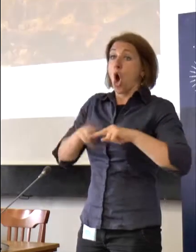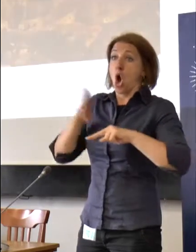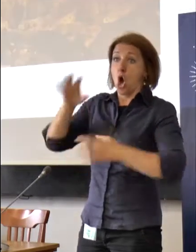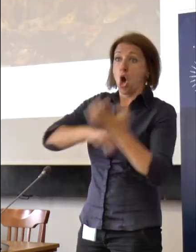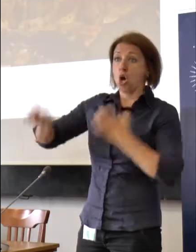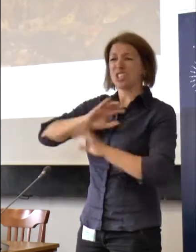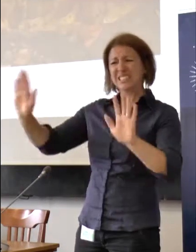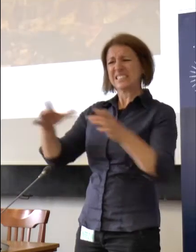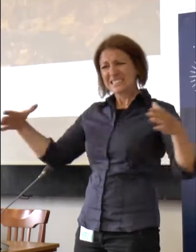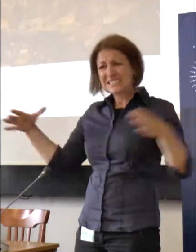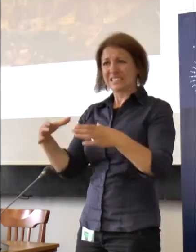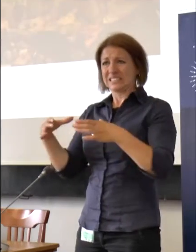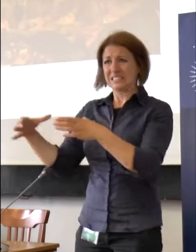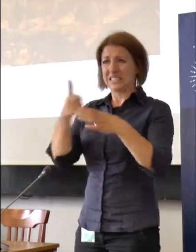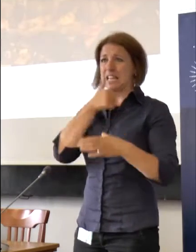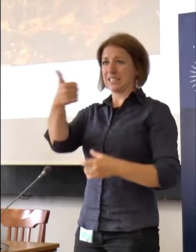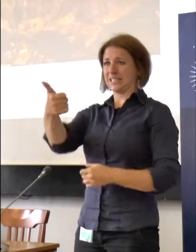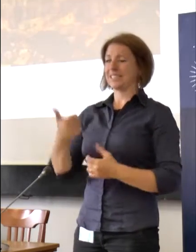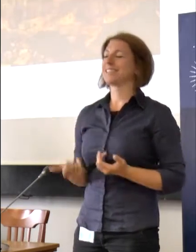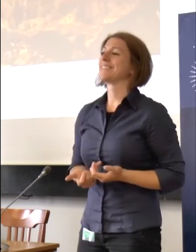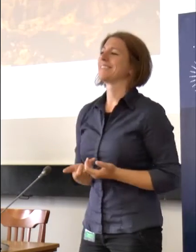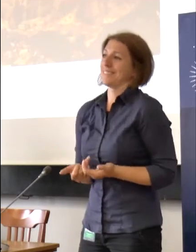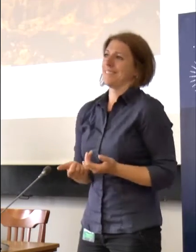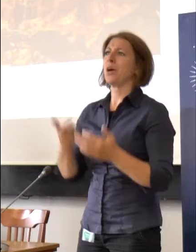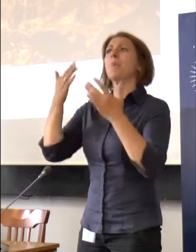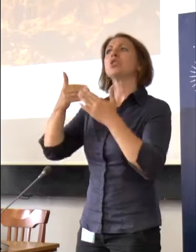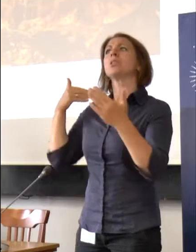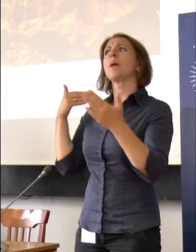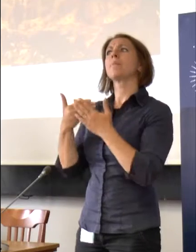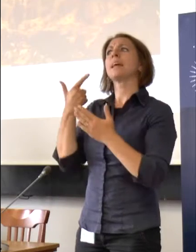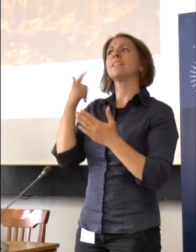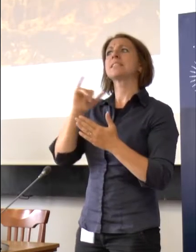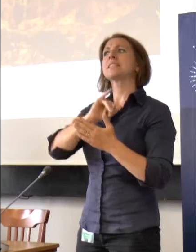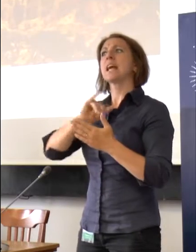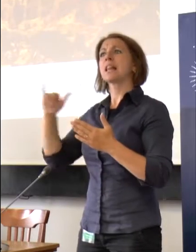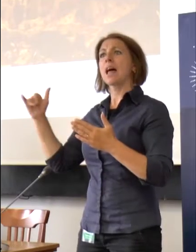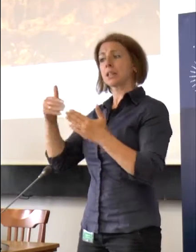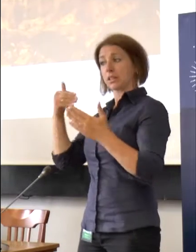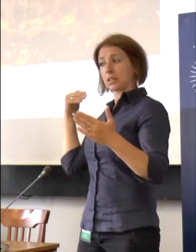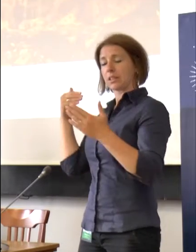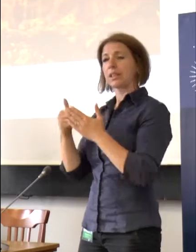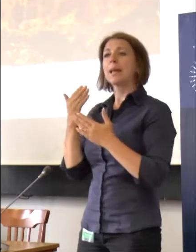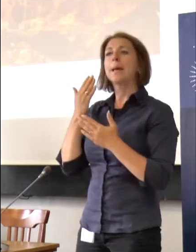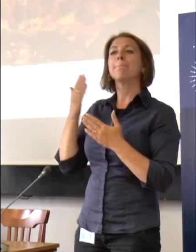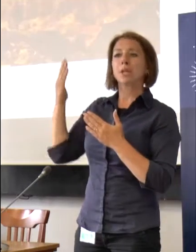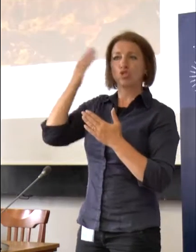only 200 years of our common convictions here, namely from Leibniz to, let's